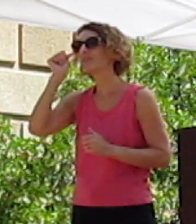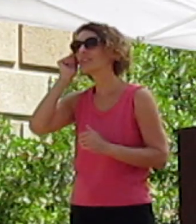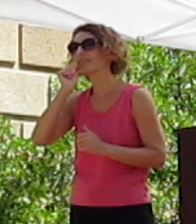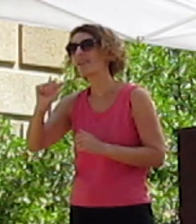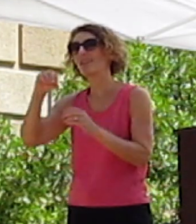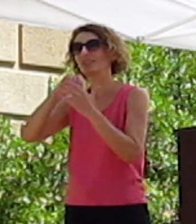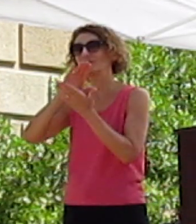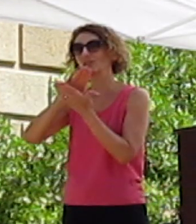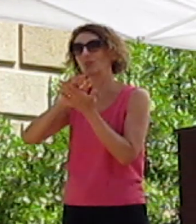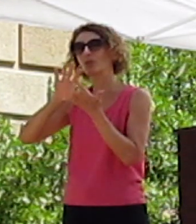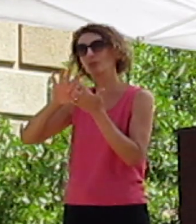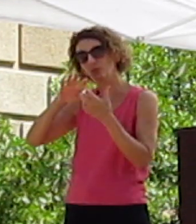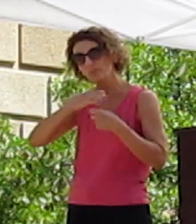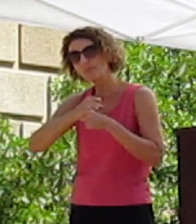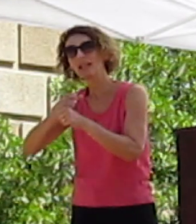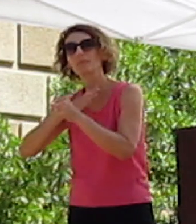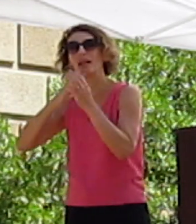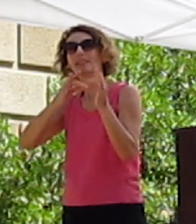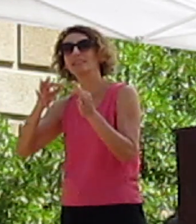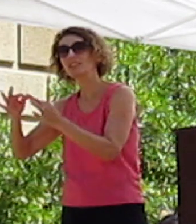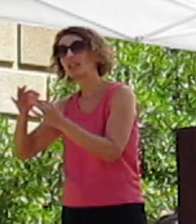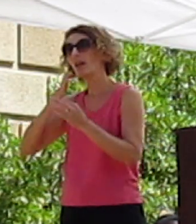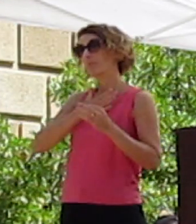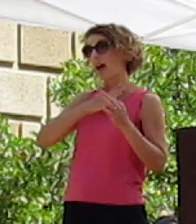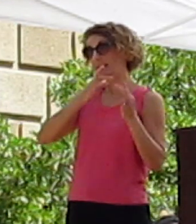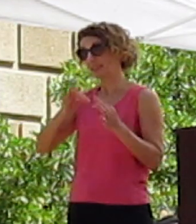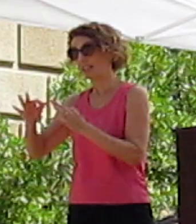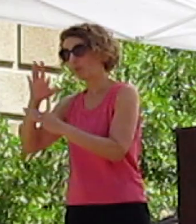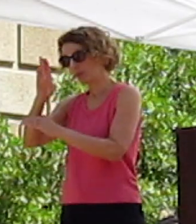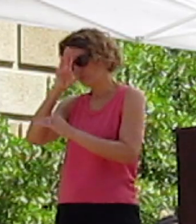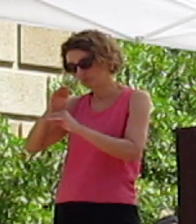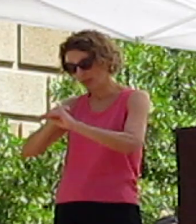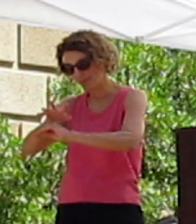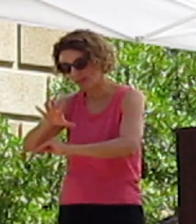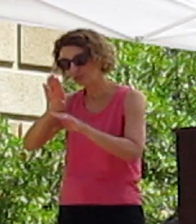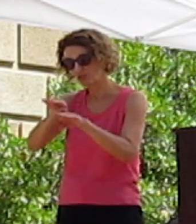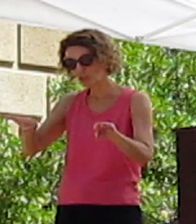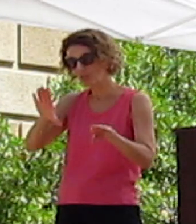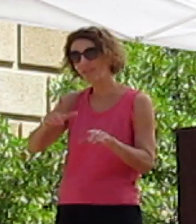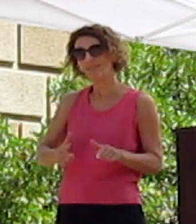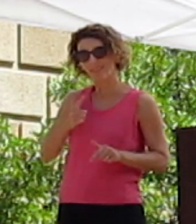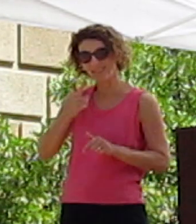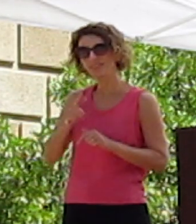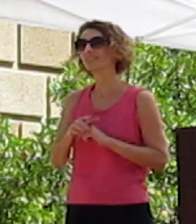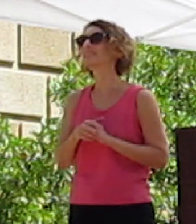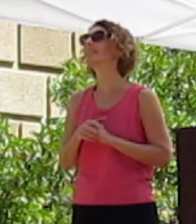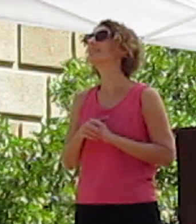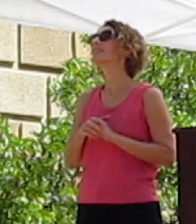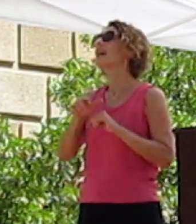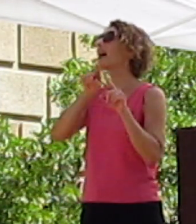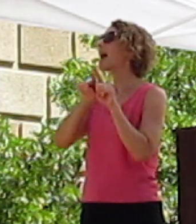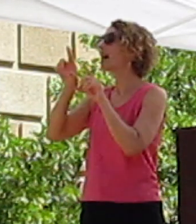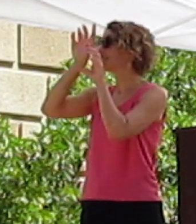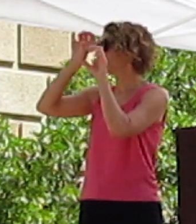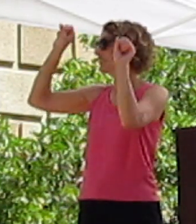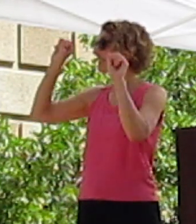to drive the decisions that I make that directly affect the lives of our children. As superintendent,